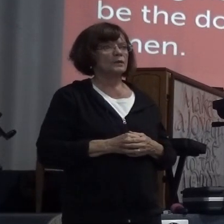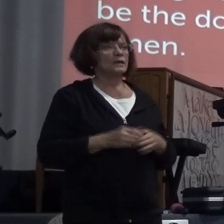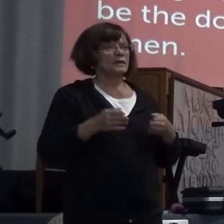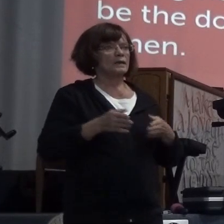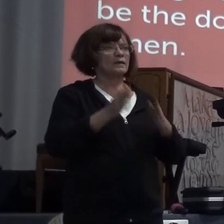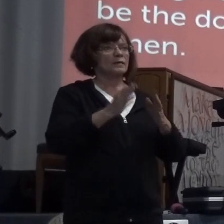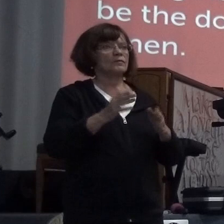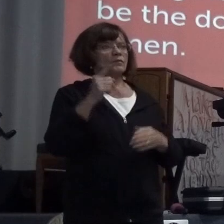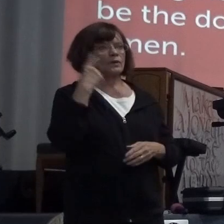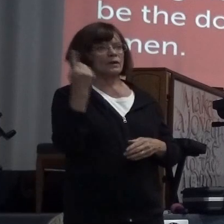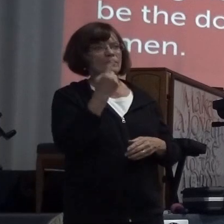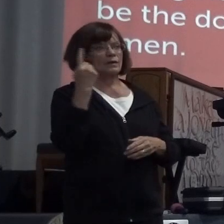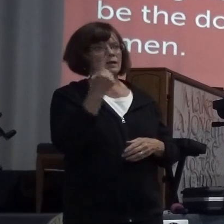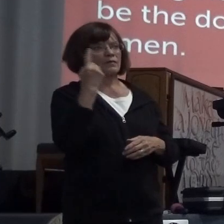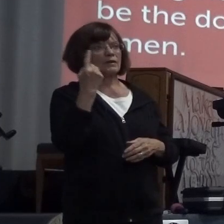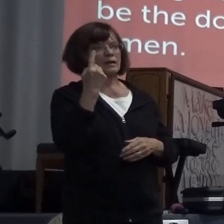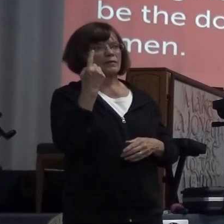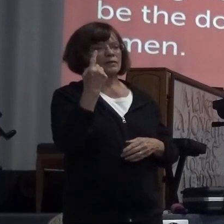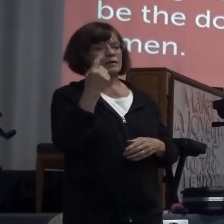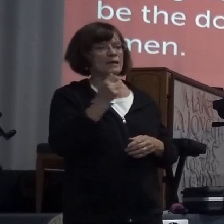matter. It doesn't matter.